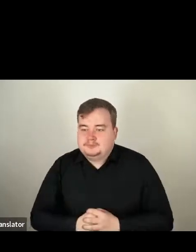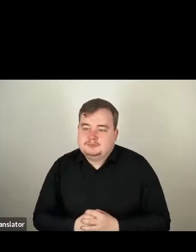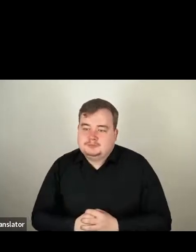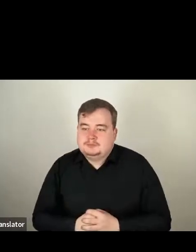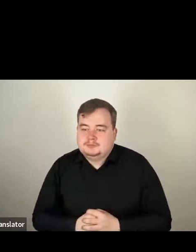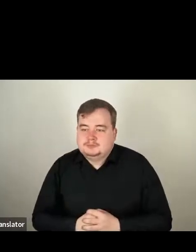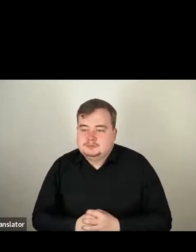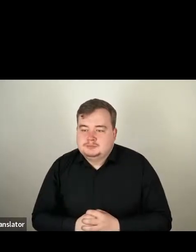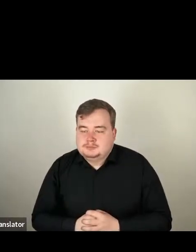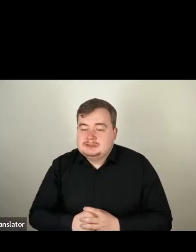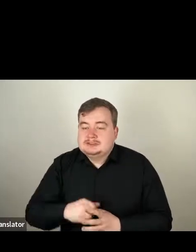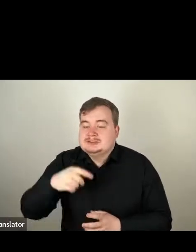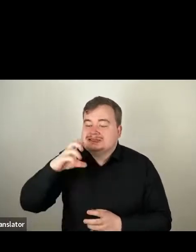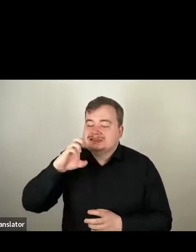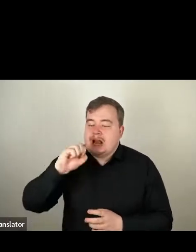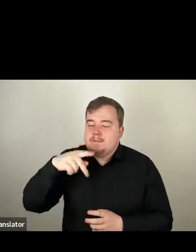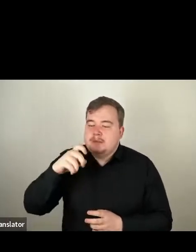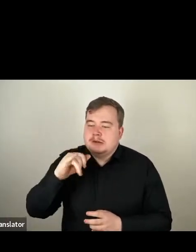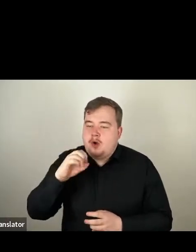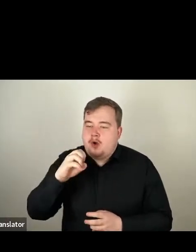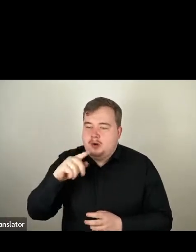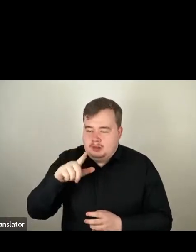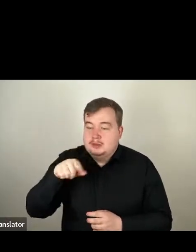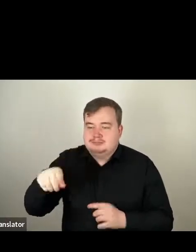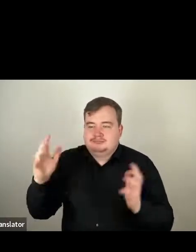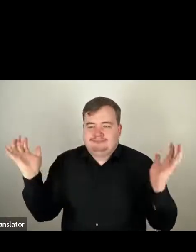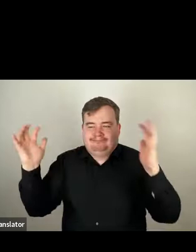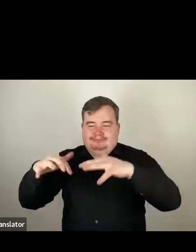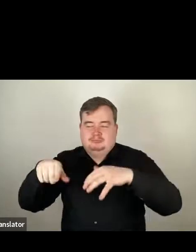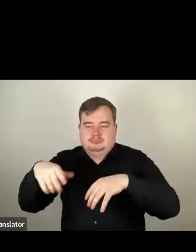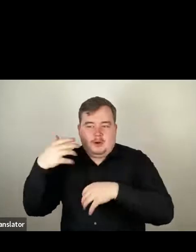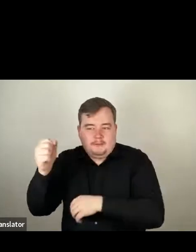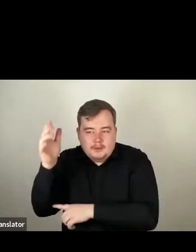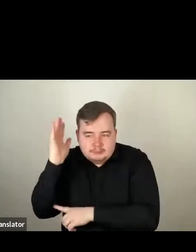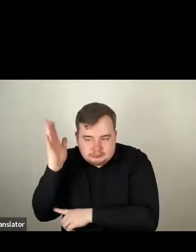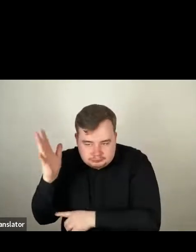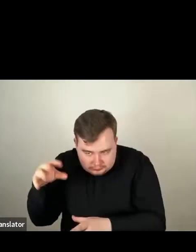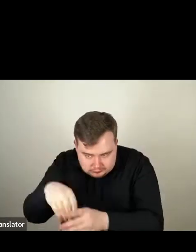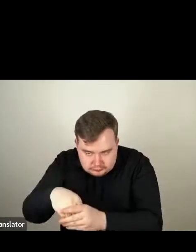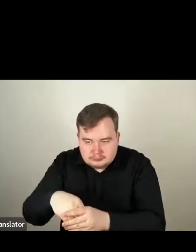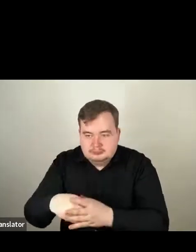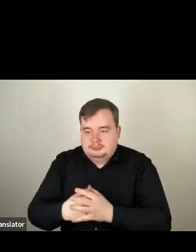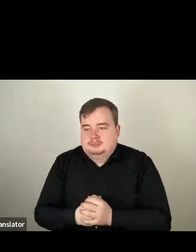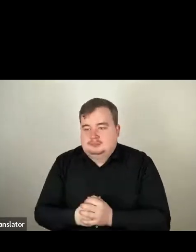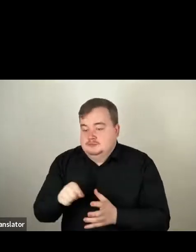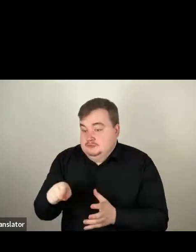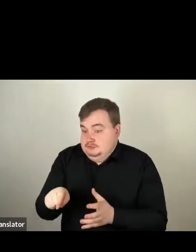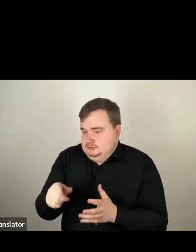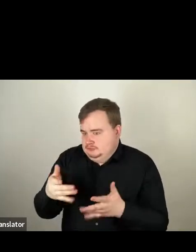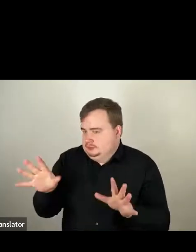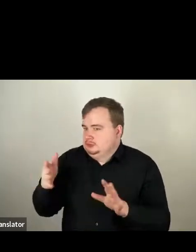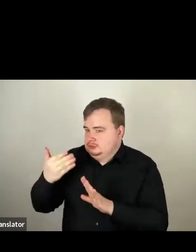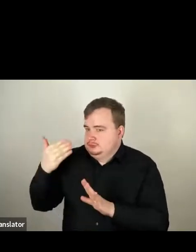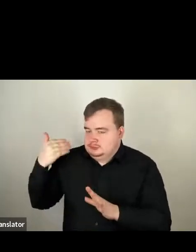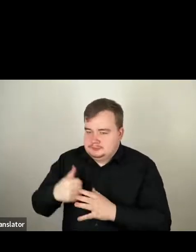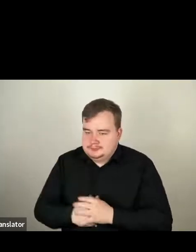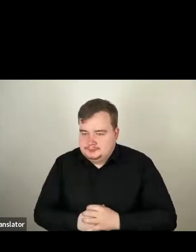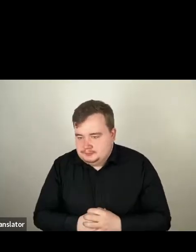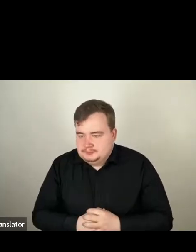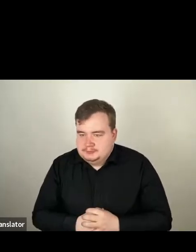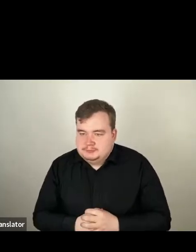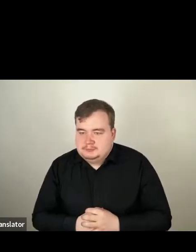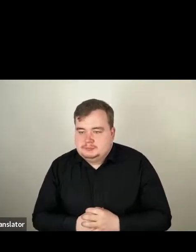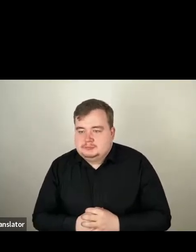met with the Speaker of the House of Representatives, Ms. Nancy Pelosi. She